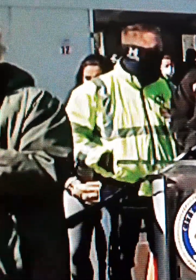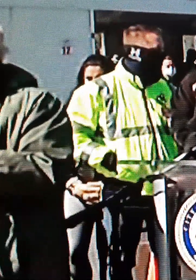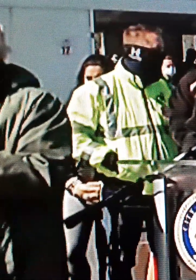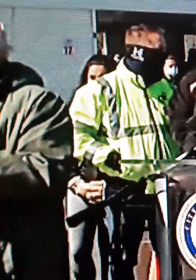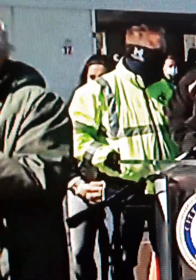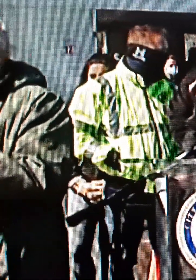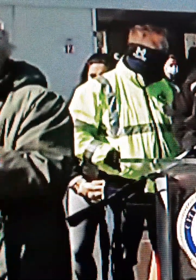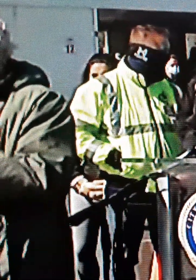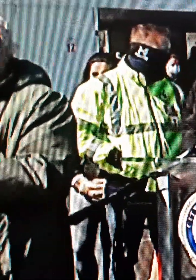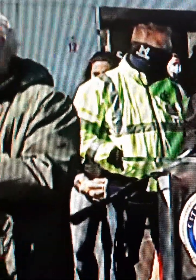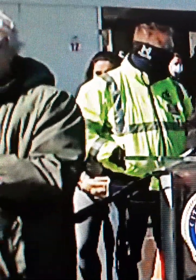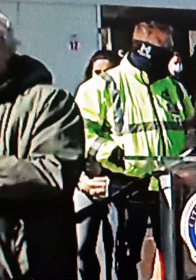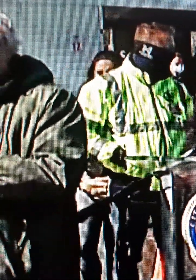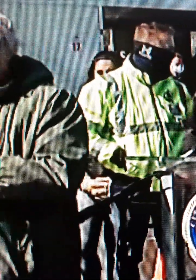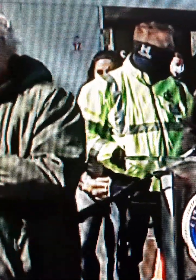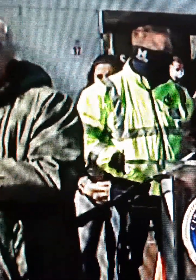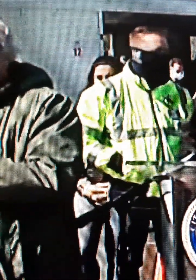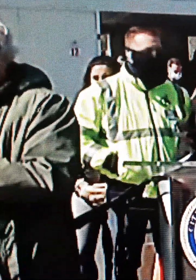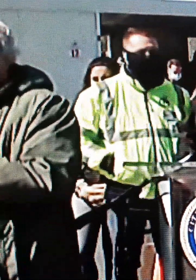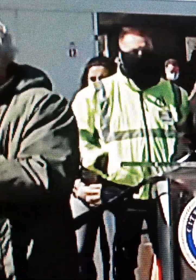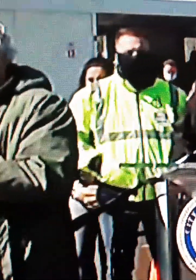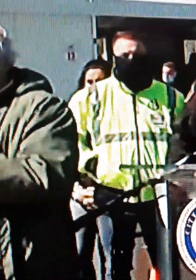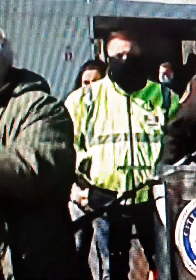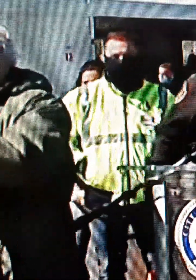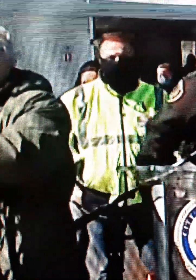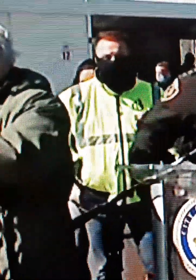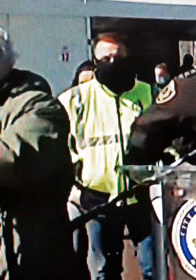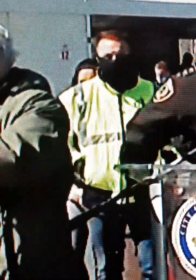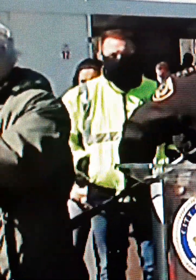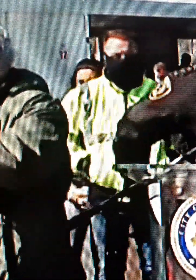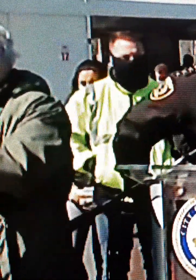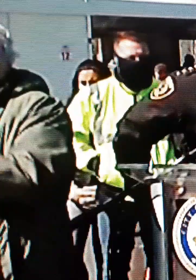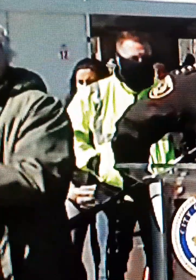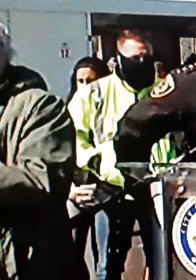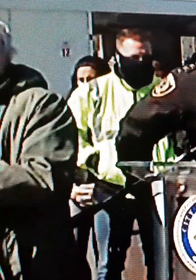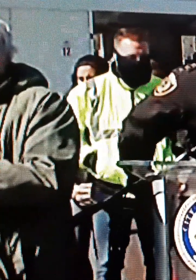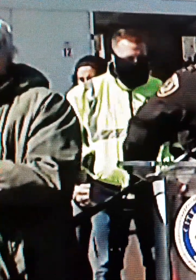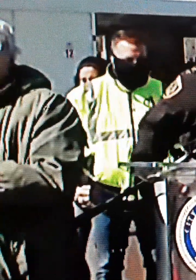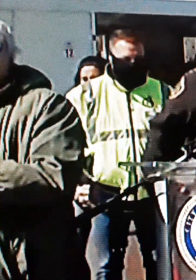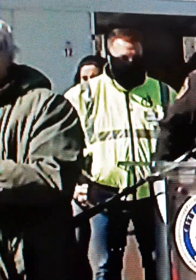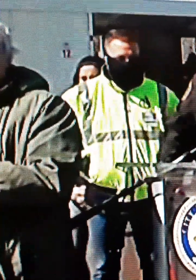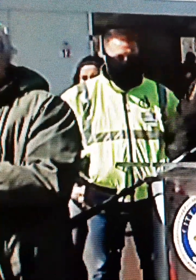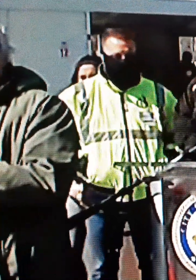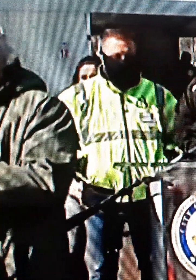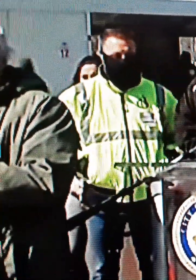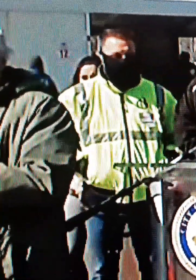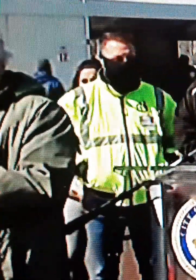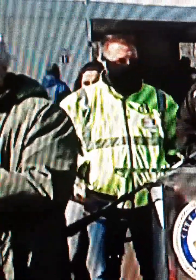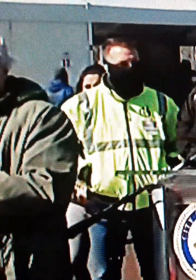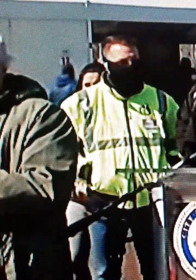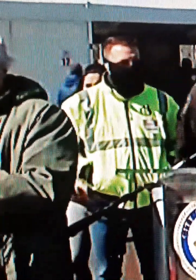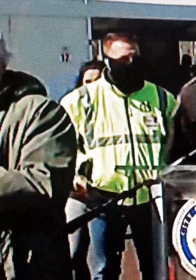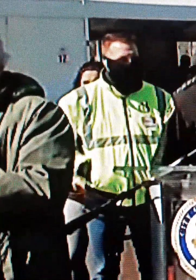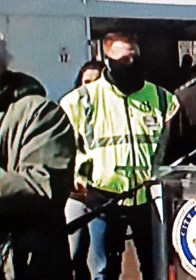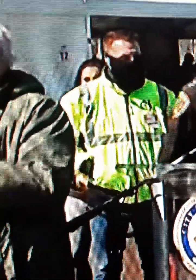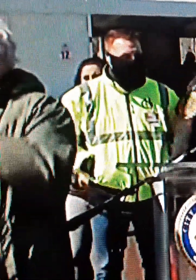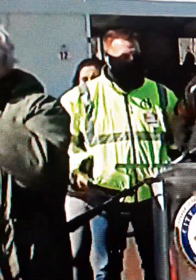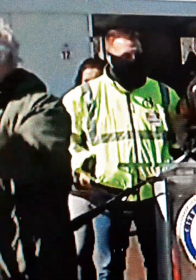an old saying in law enforcement, other duties as assigned. Director Haddock gave us those duties, and we took it very seriously. So thank